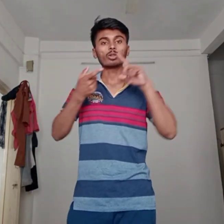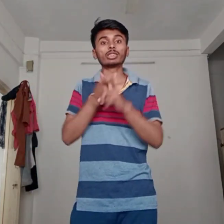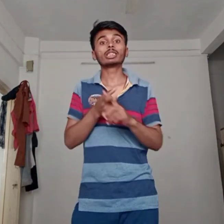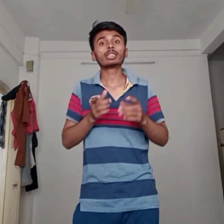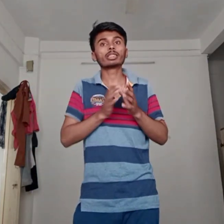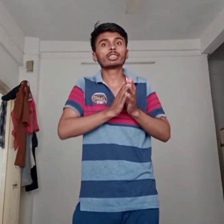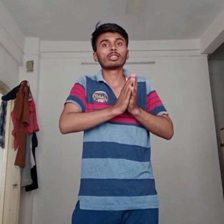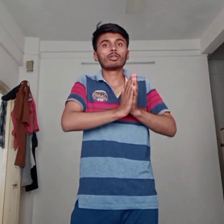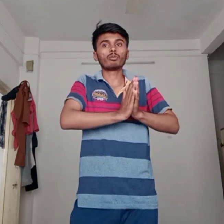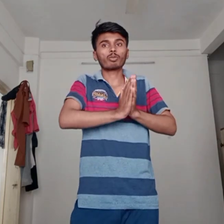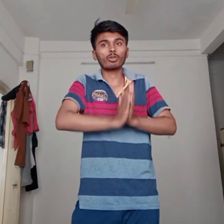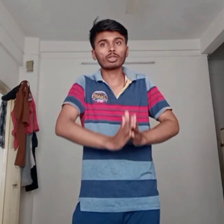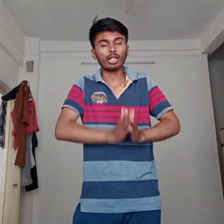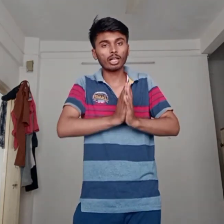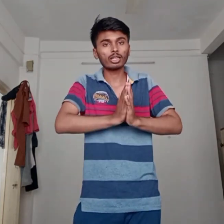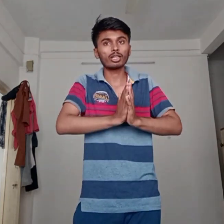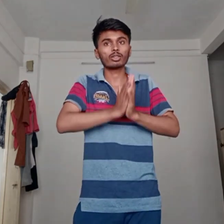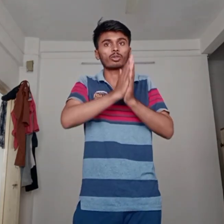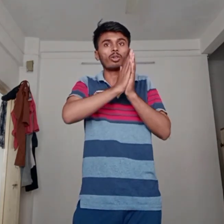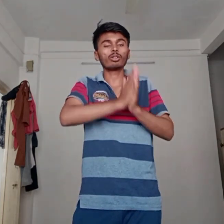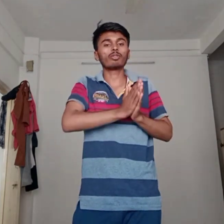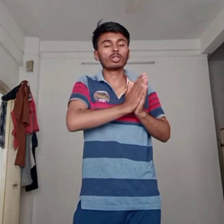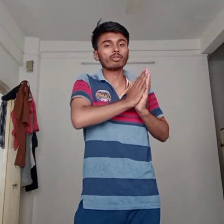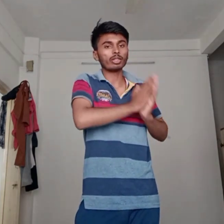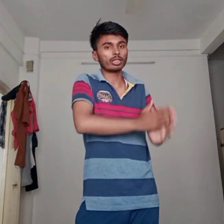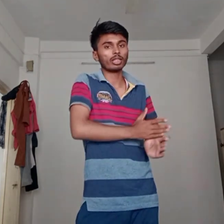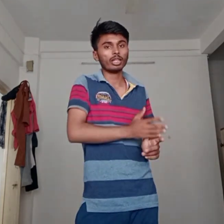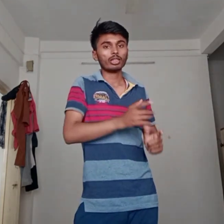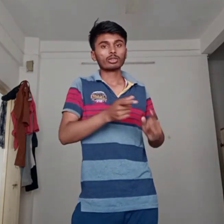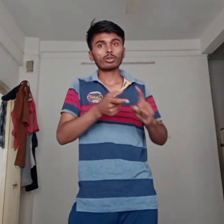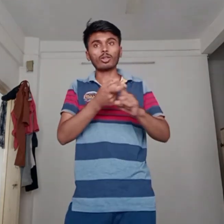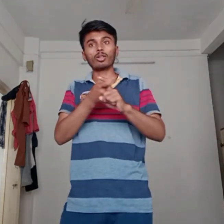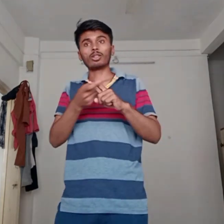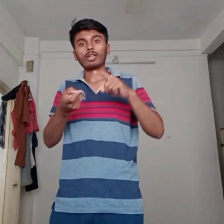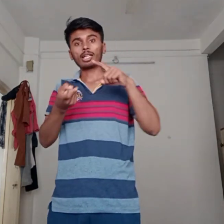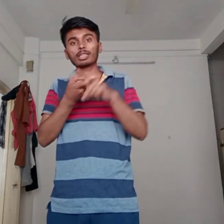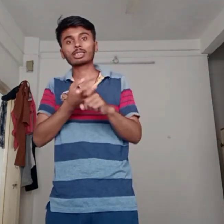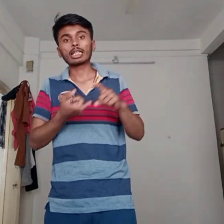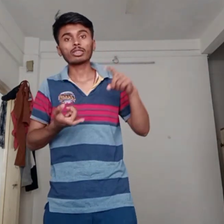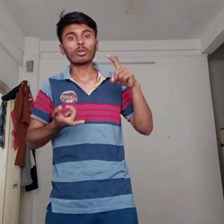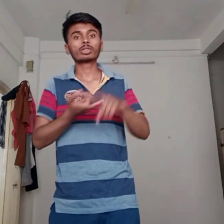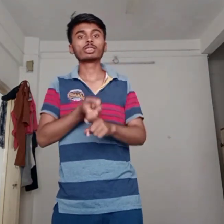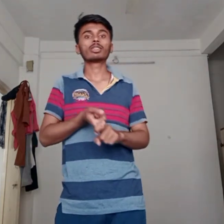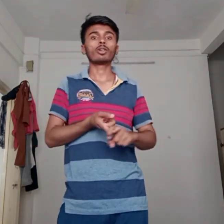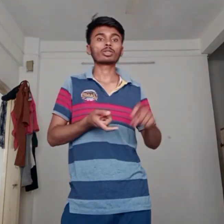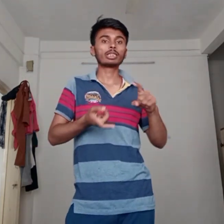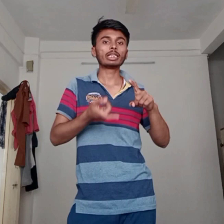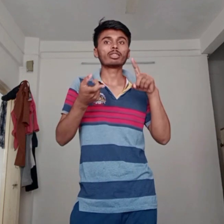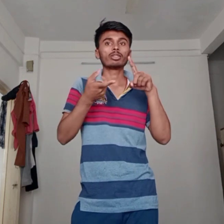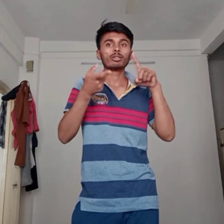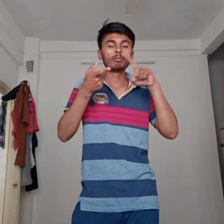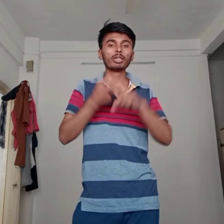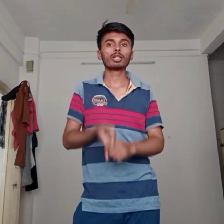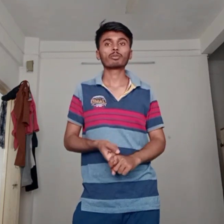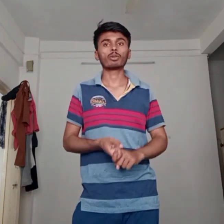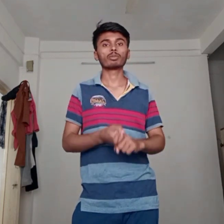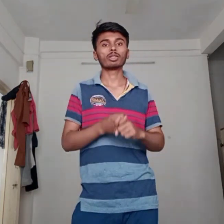oxygen rich from the heart to all body part. So arteries carry the oxygenated blood from the